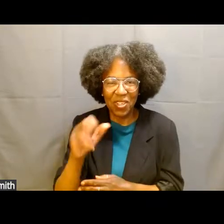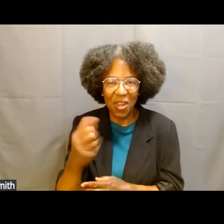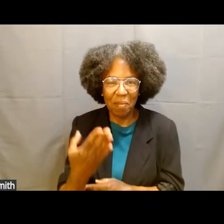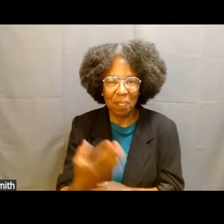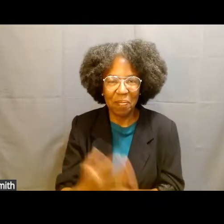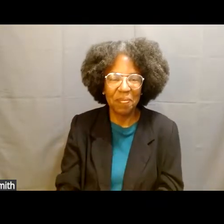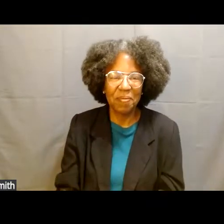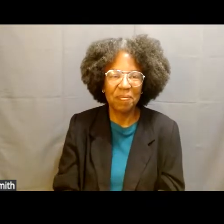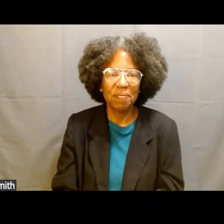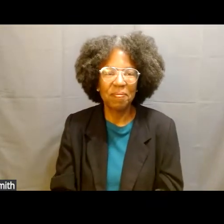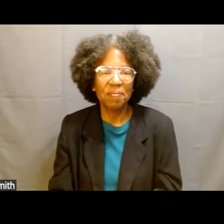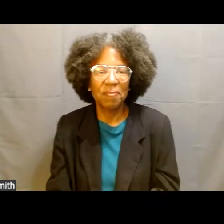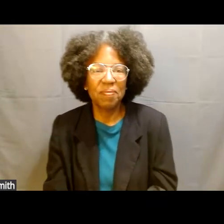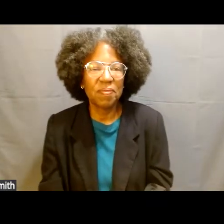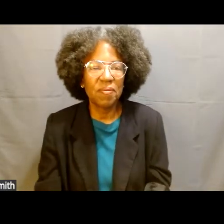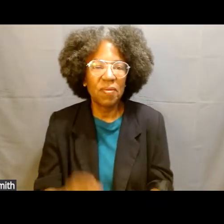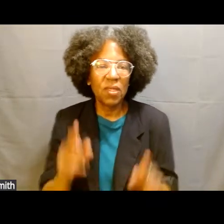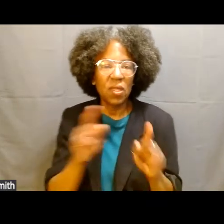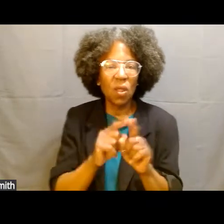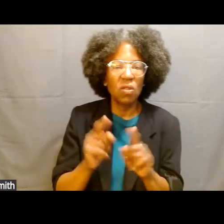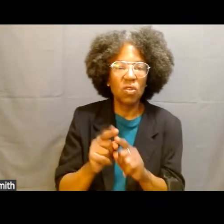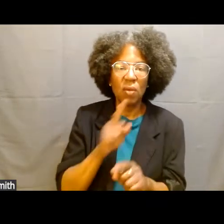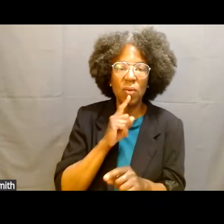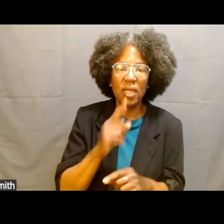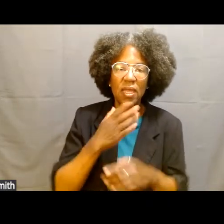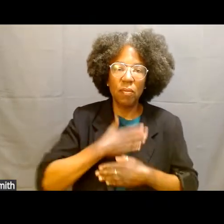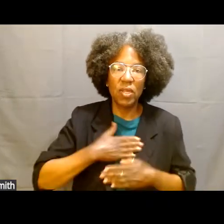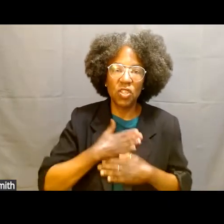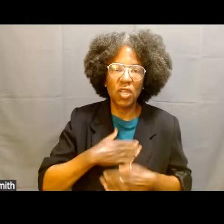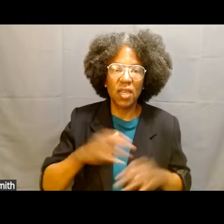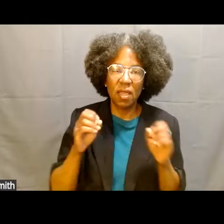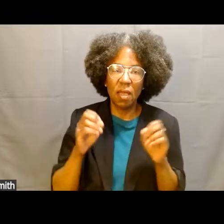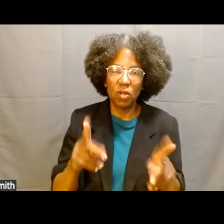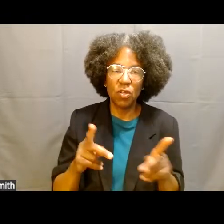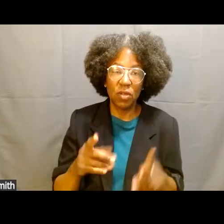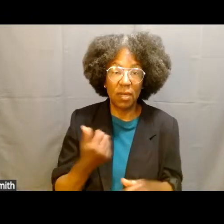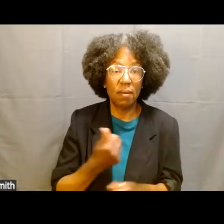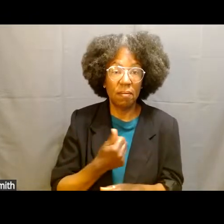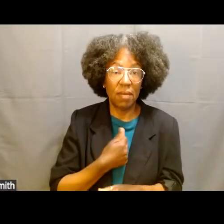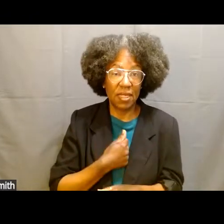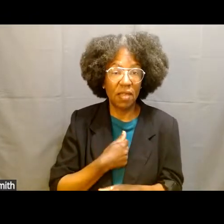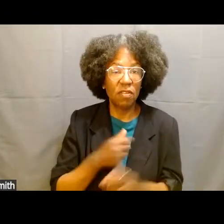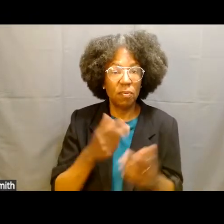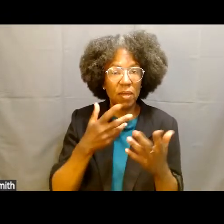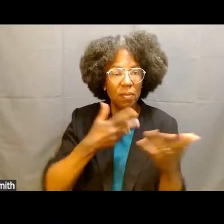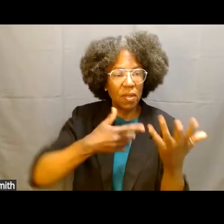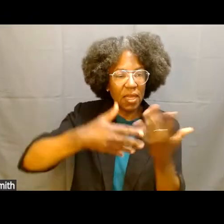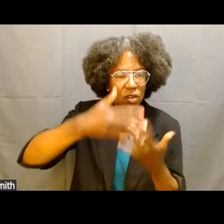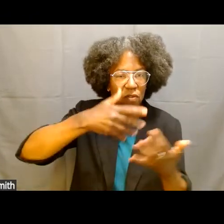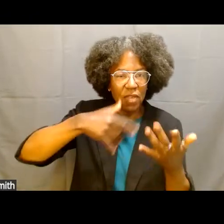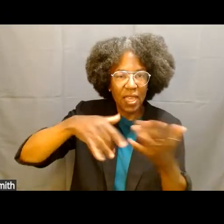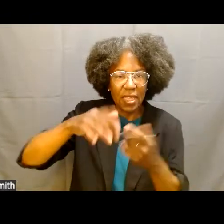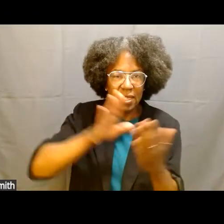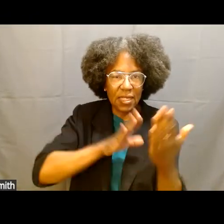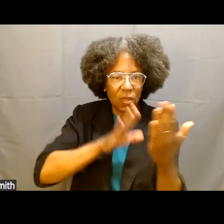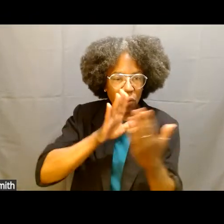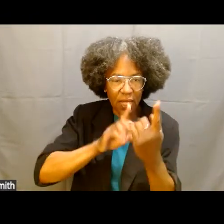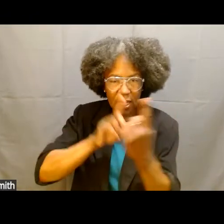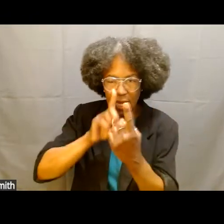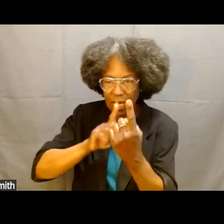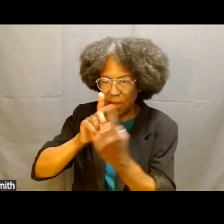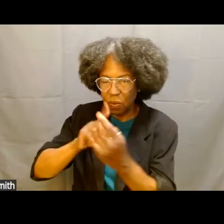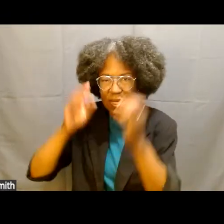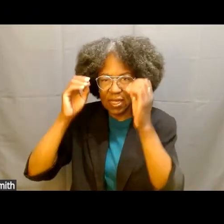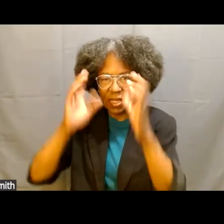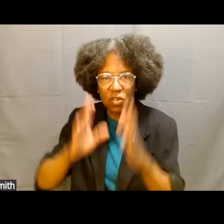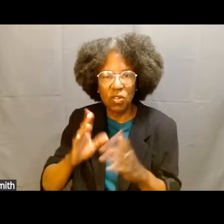I also really appreciated the opportunity myself to interface directly with teachers and hear about the struggles that they're having